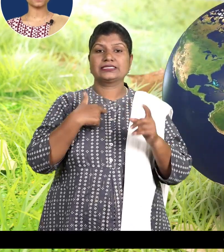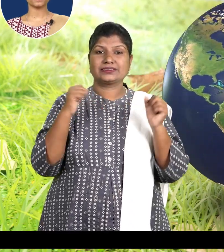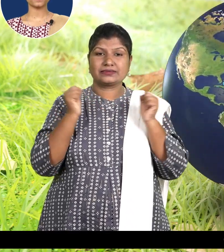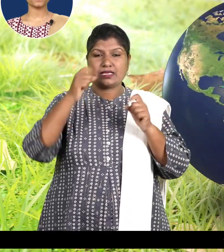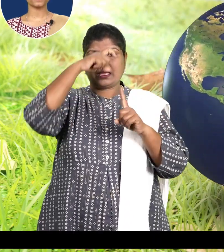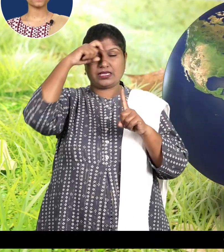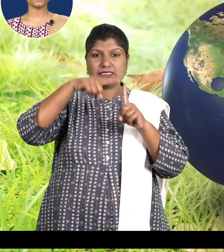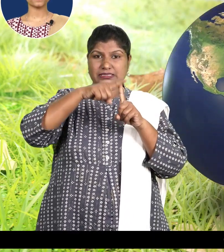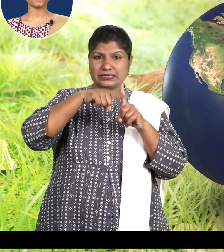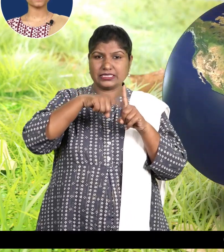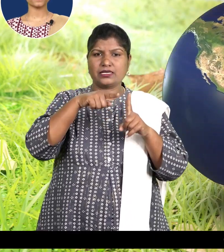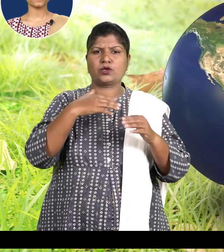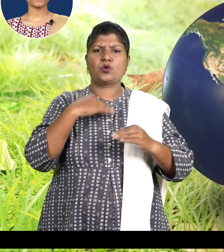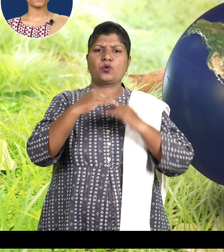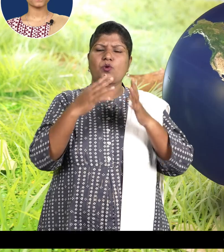earth.